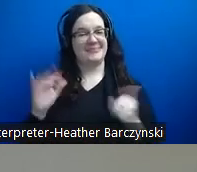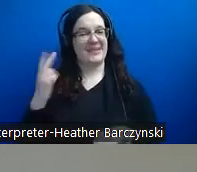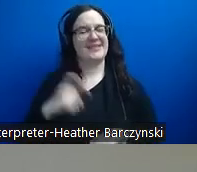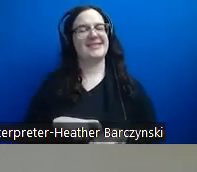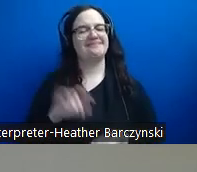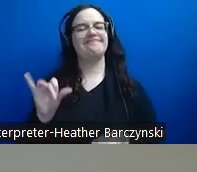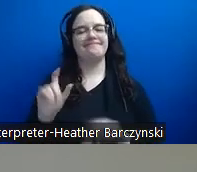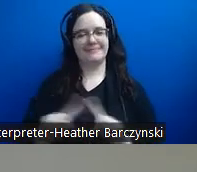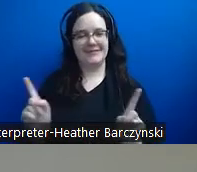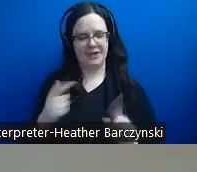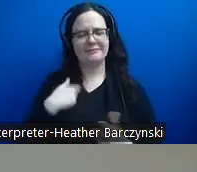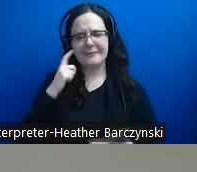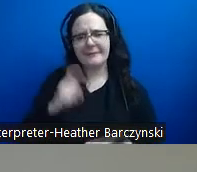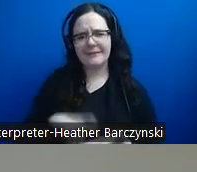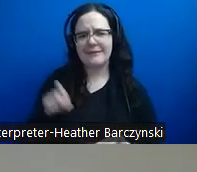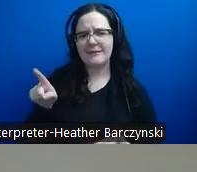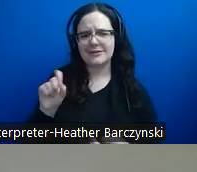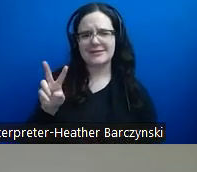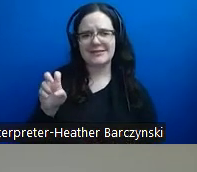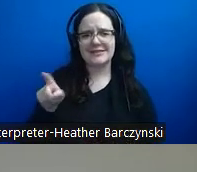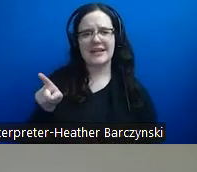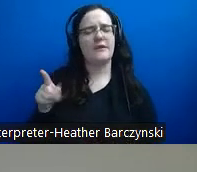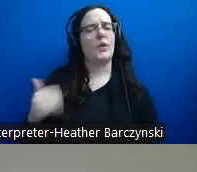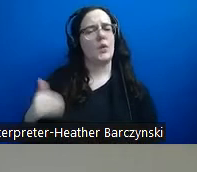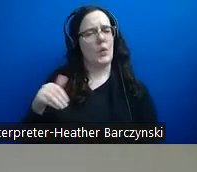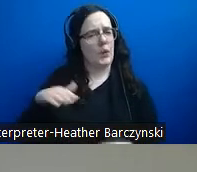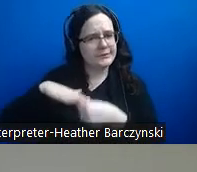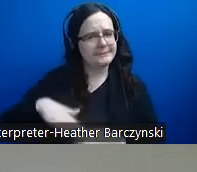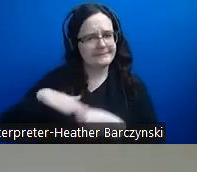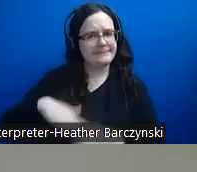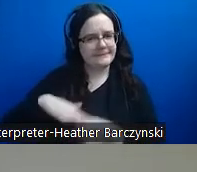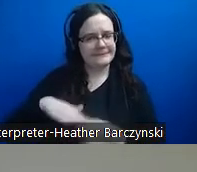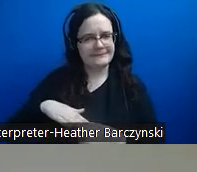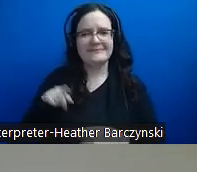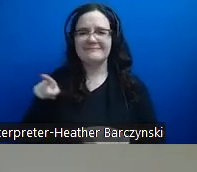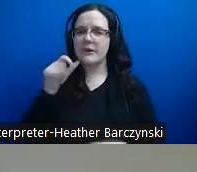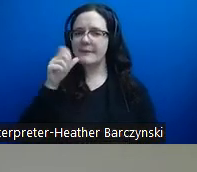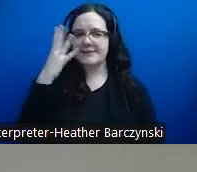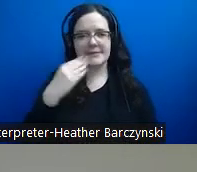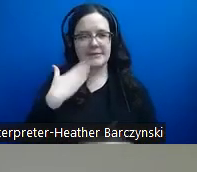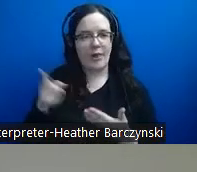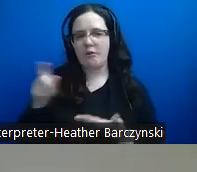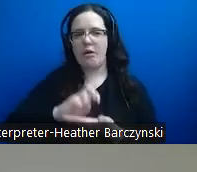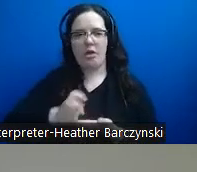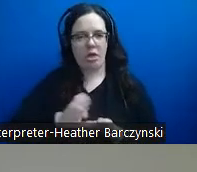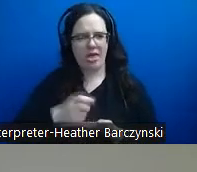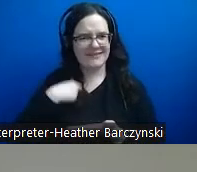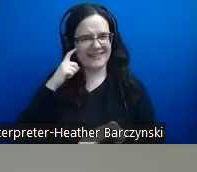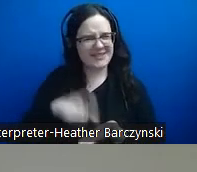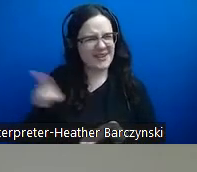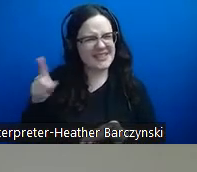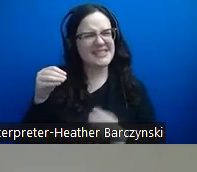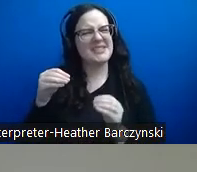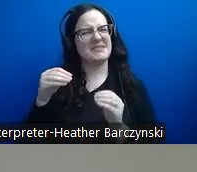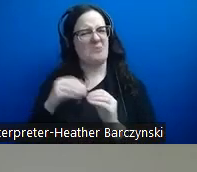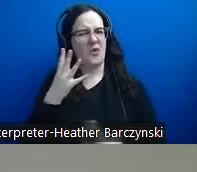I noticed that Steve was under a lot of stress. He wasn't sleeping well. I noticed that he was more irritable. He